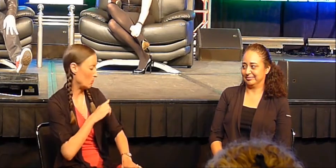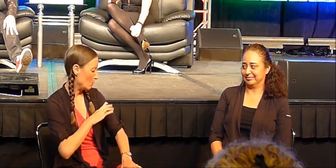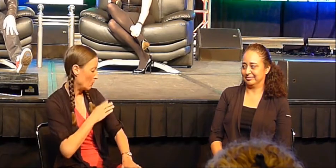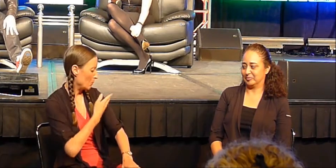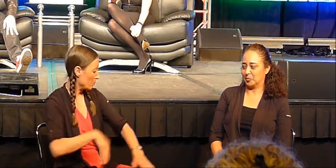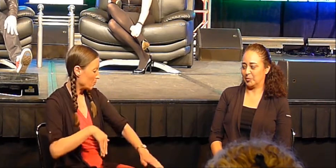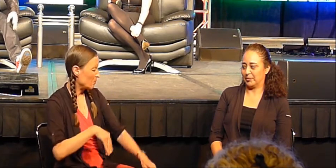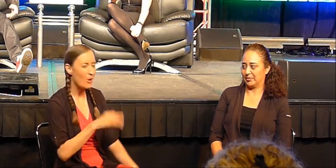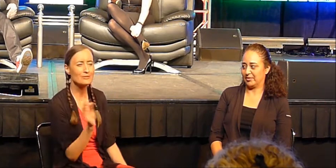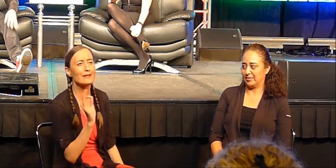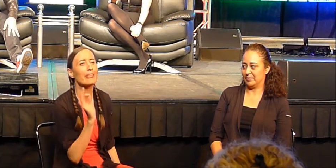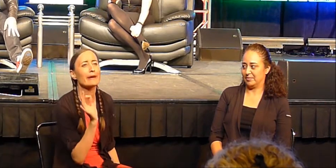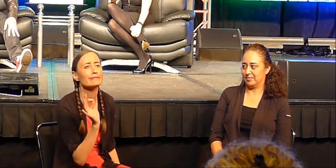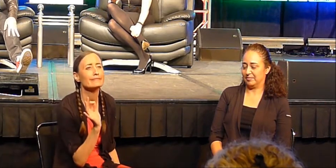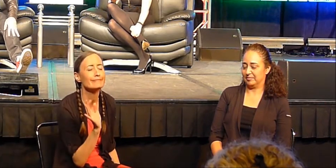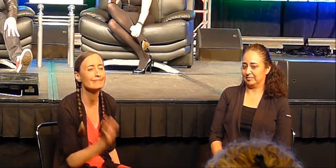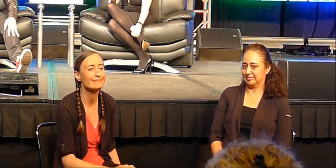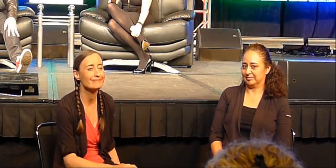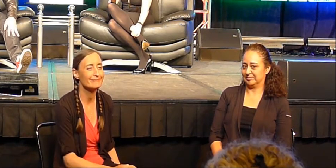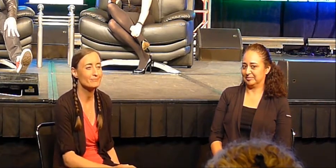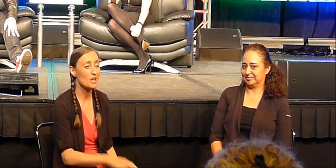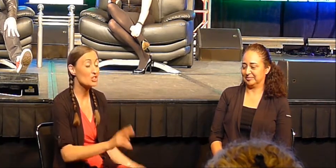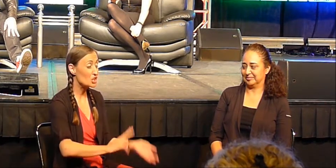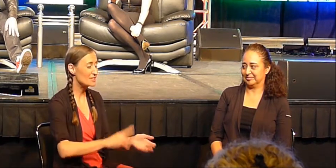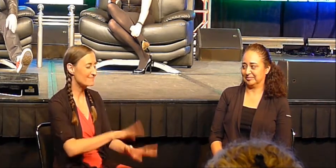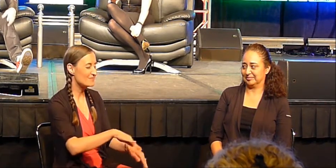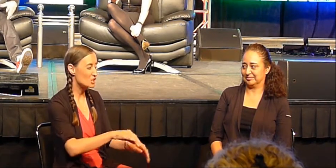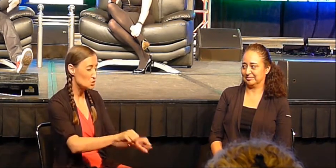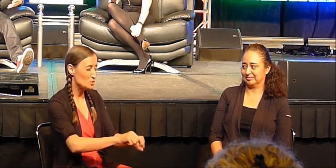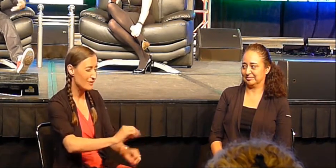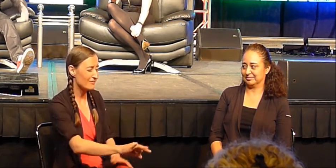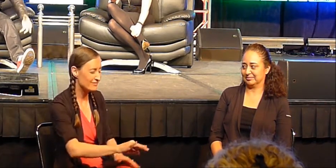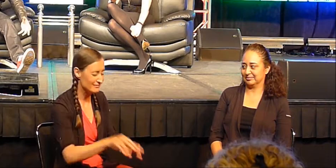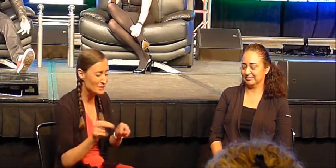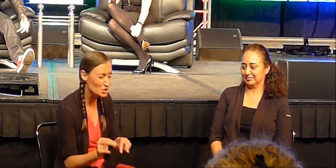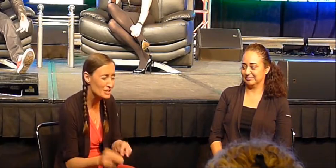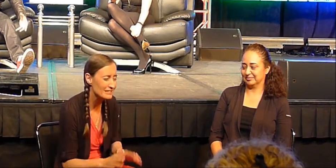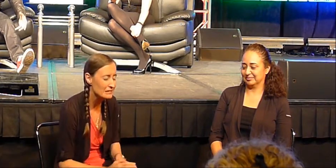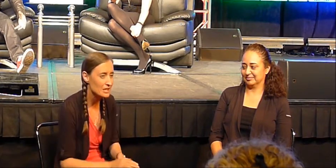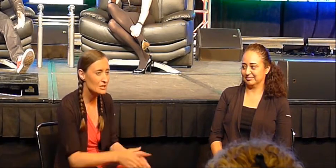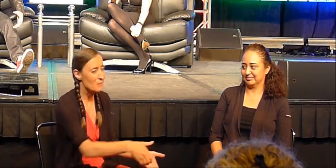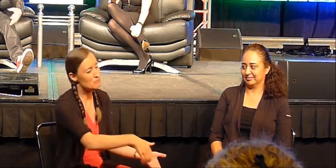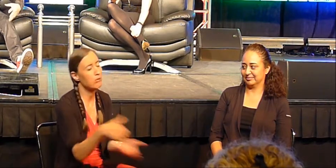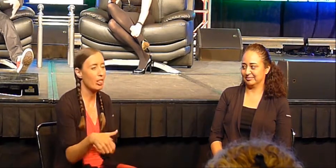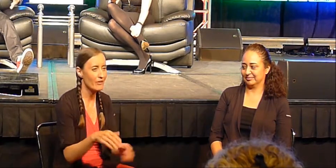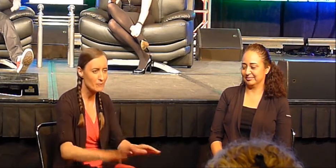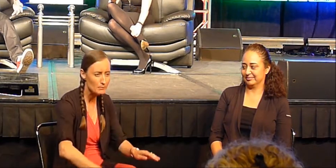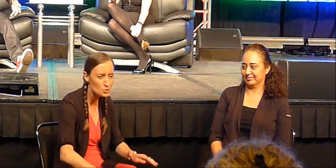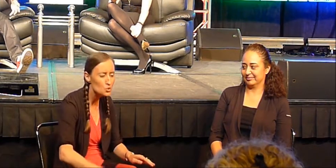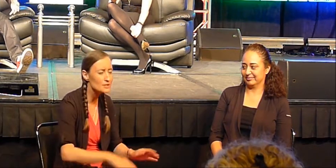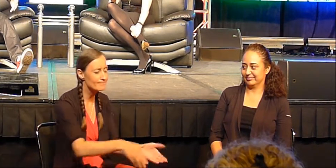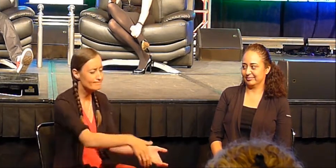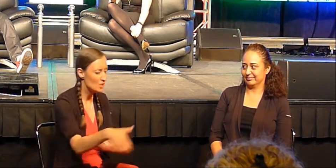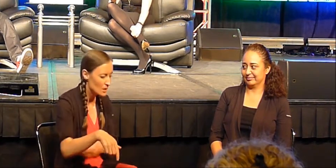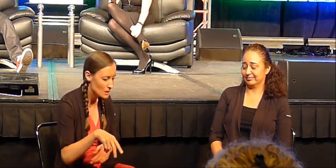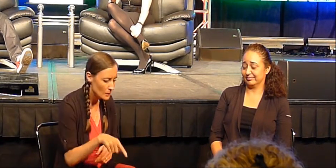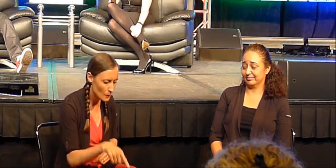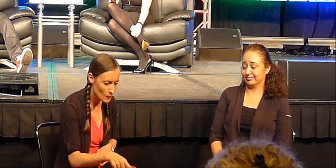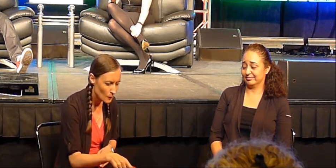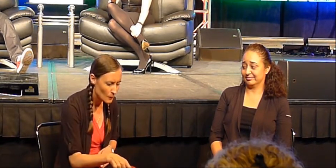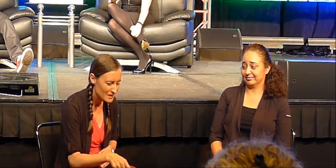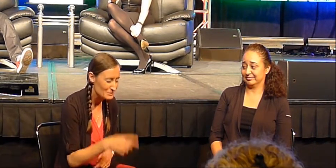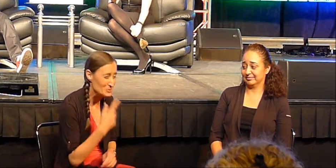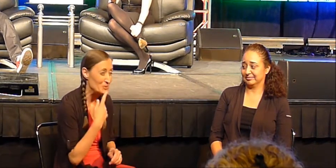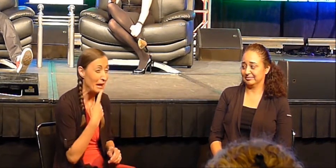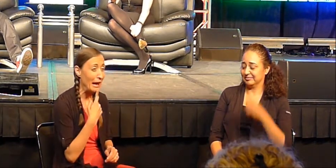And the set nurse goes, "Let's take the boot off and have a look." So they pull the boot off, and there's my toe all